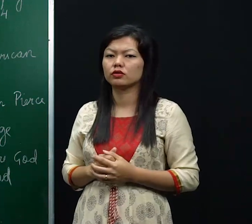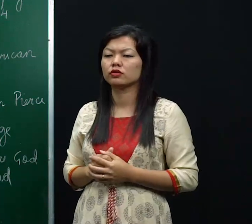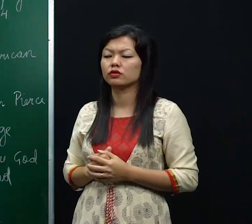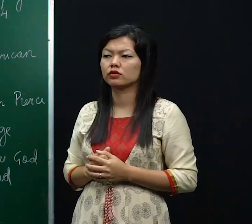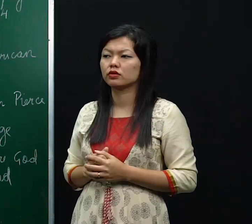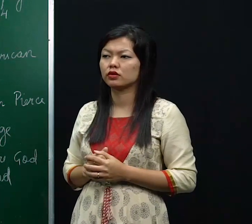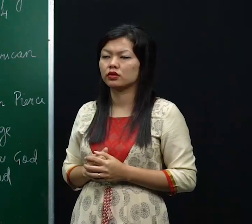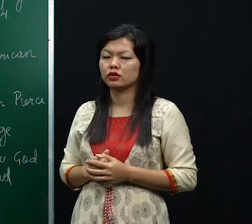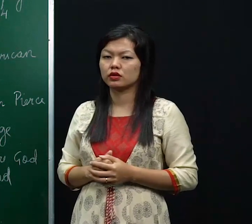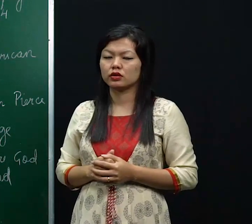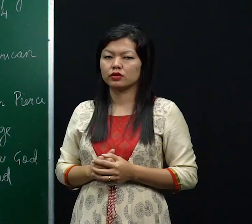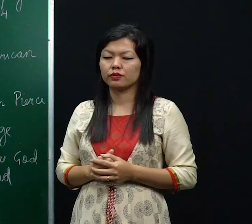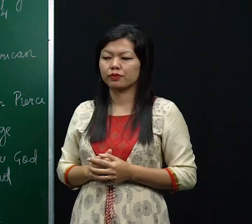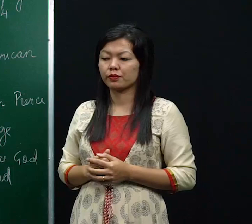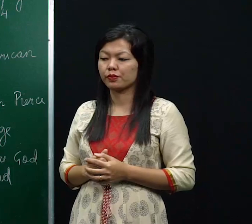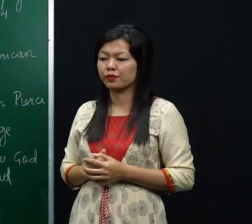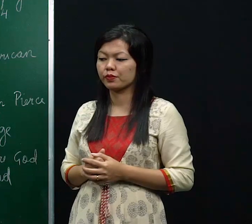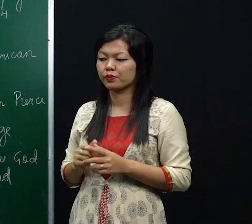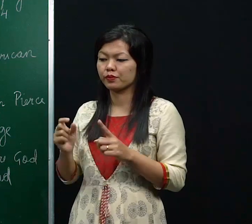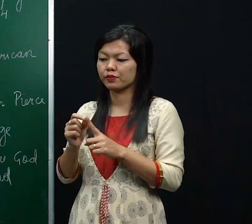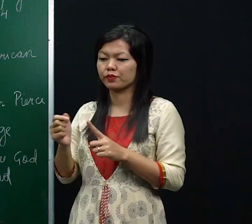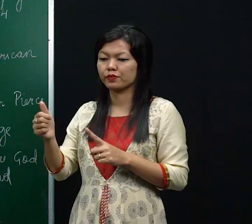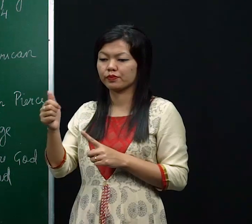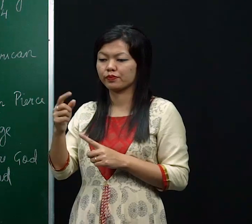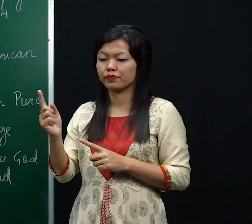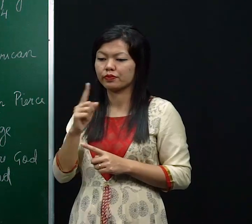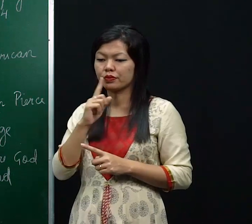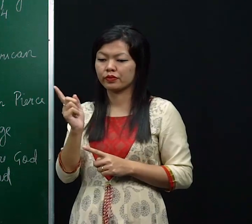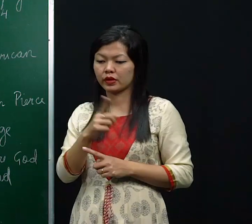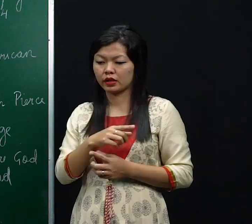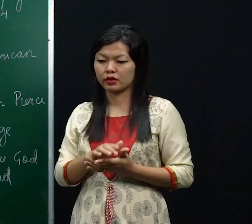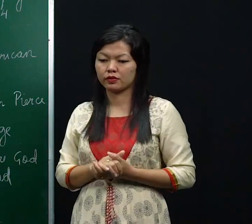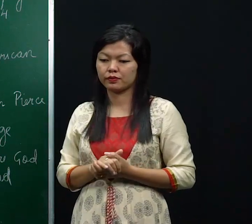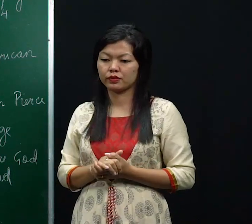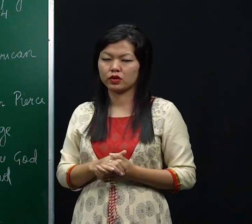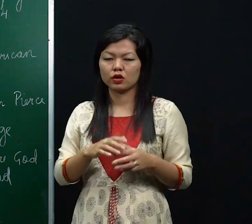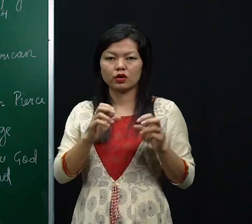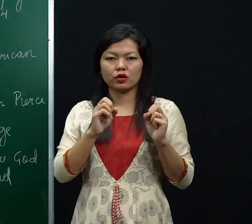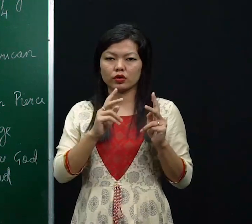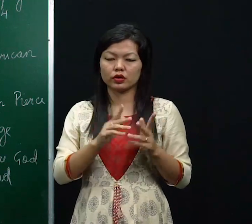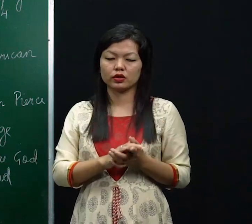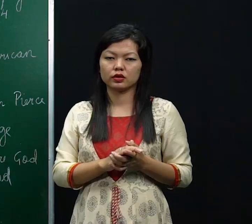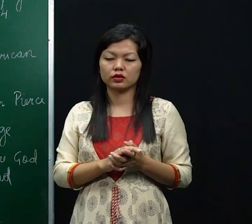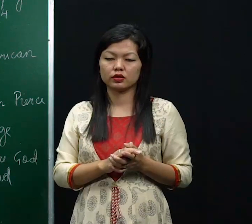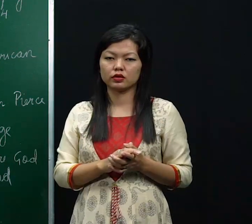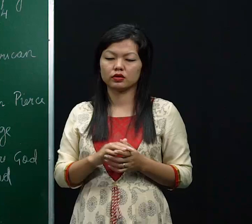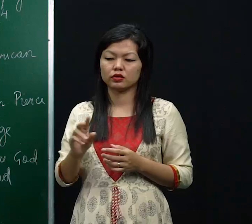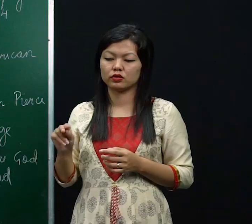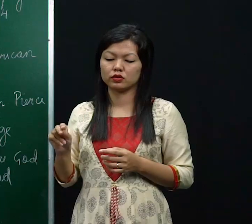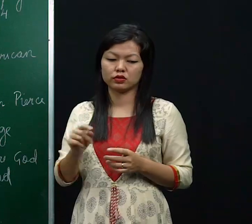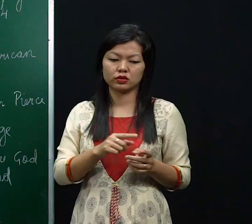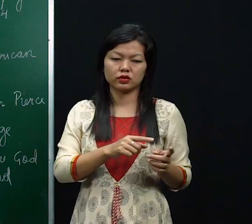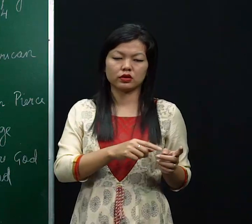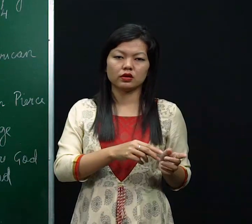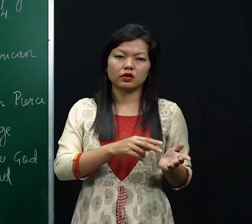also responded by saying that, "Okay, you are superior to us. God has blessed you with all the machineries." He is trying